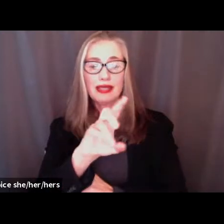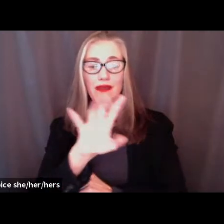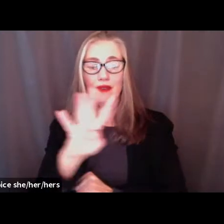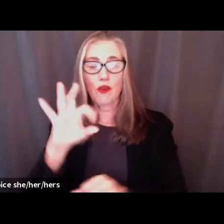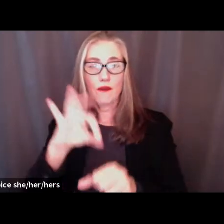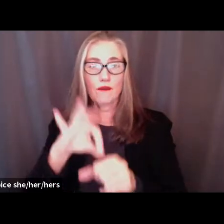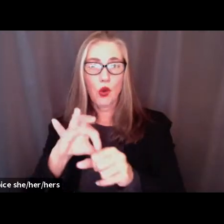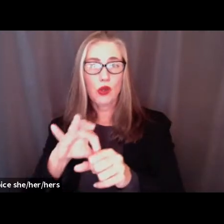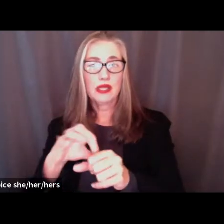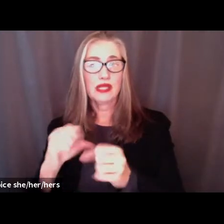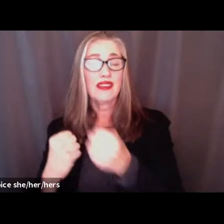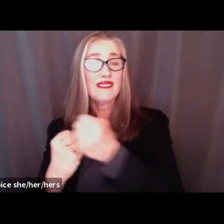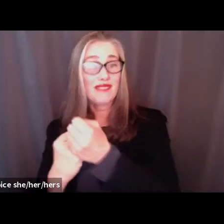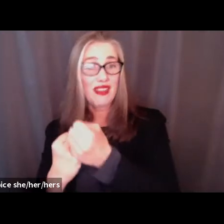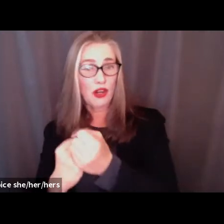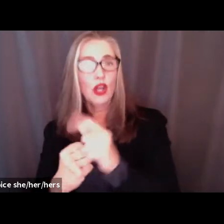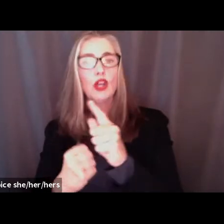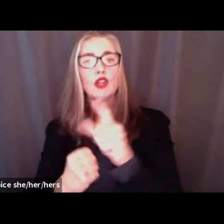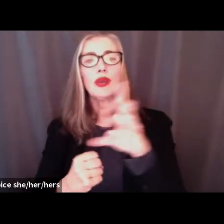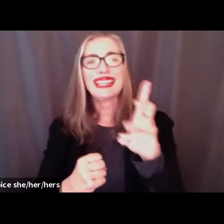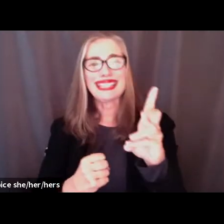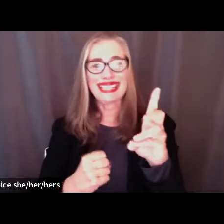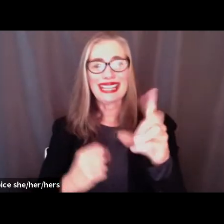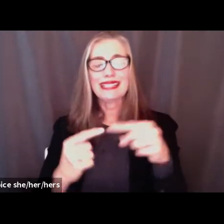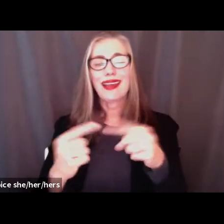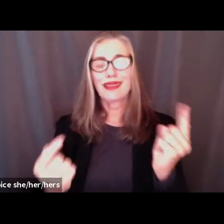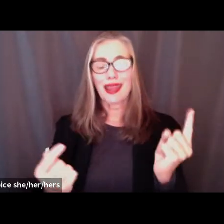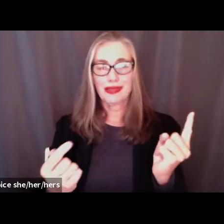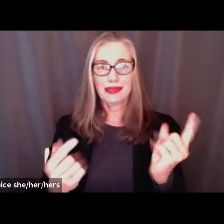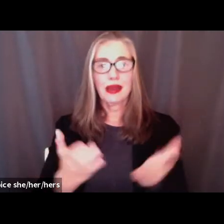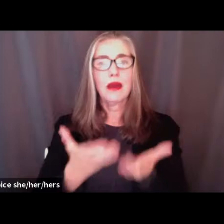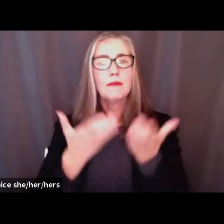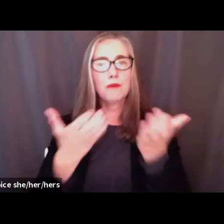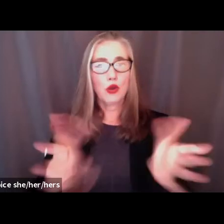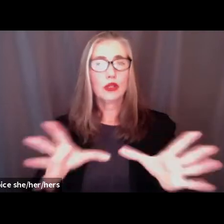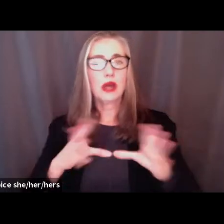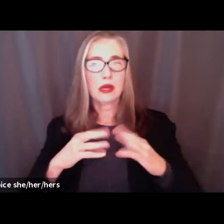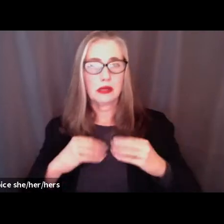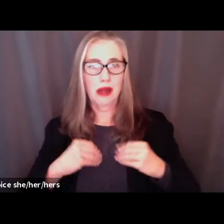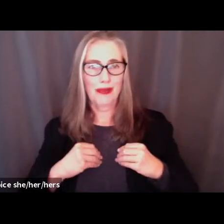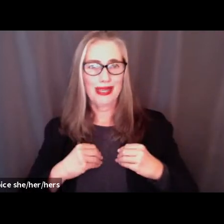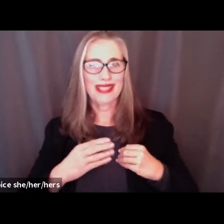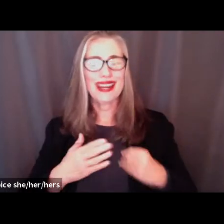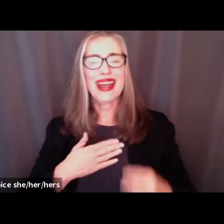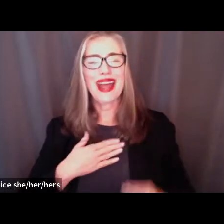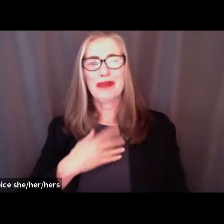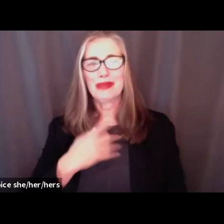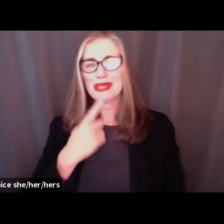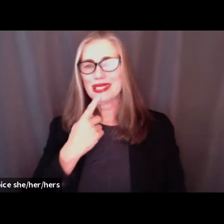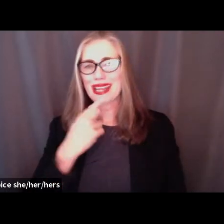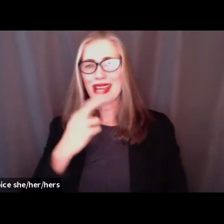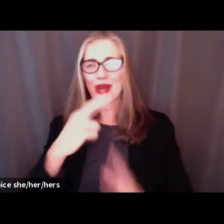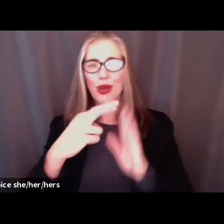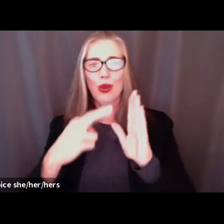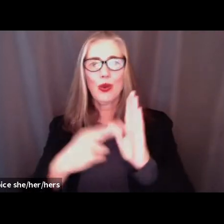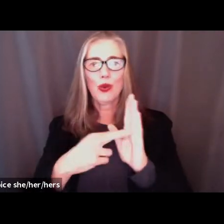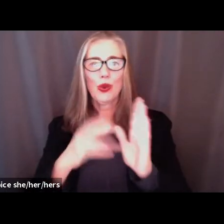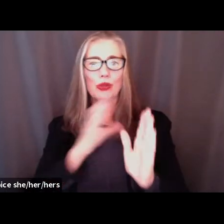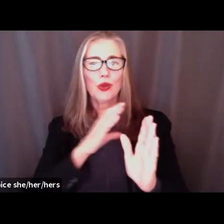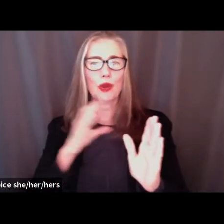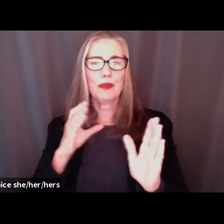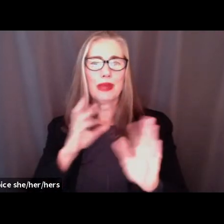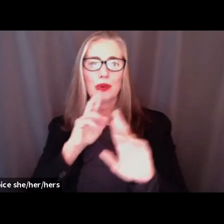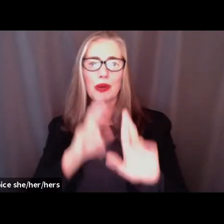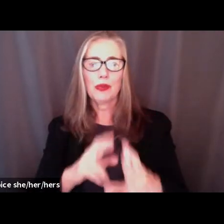to 26 against. The motion is adopted, and I'm happy to say that the Rules Committee report is concluded. Back